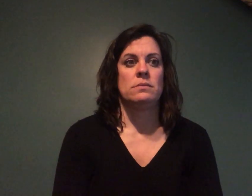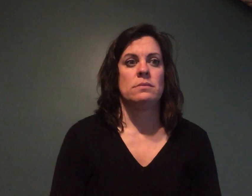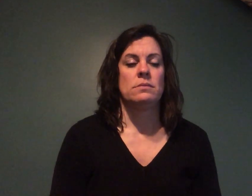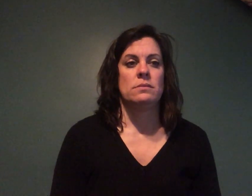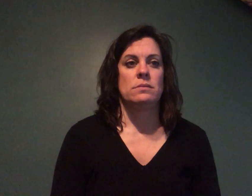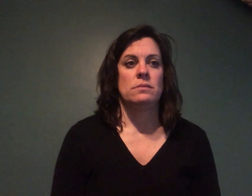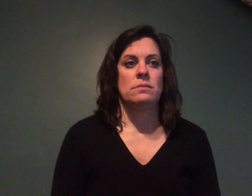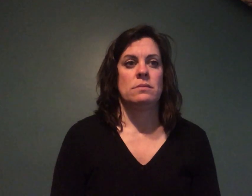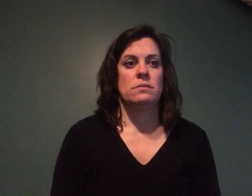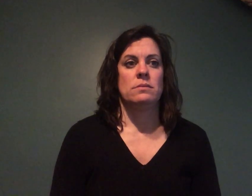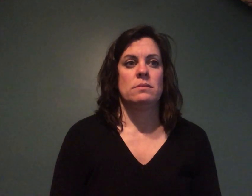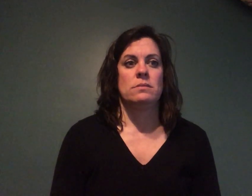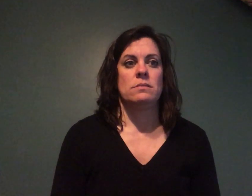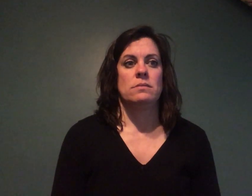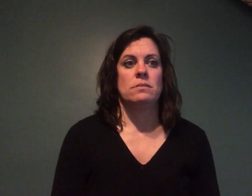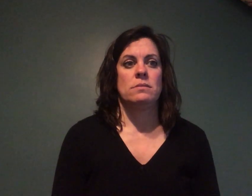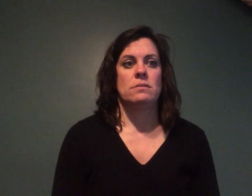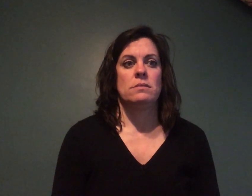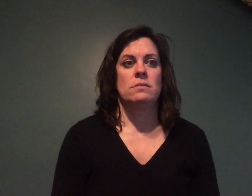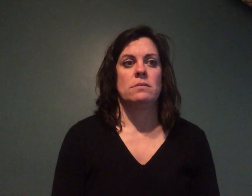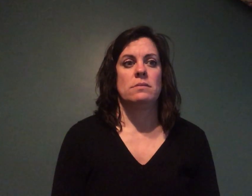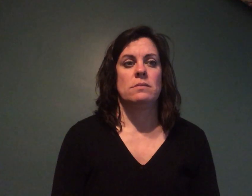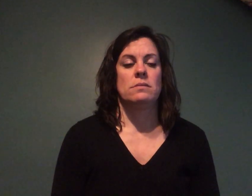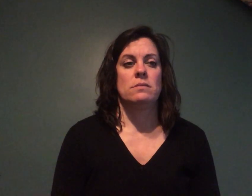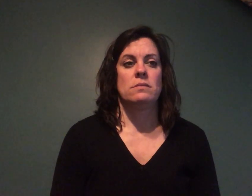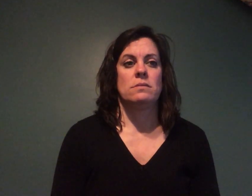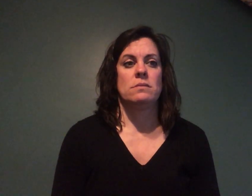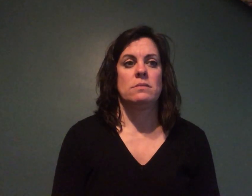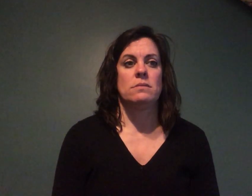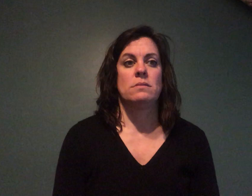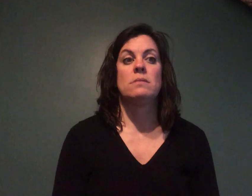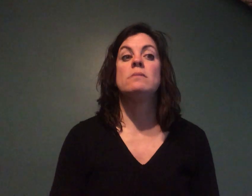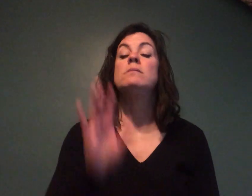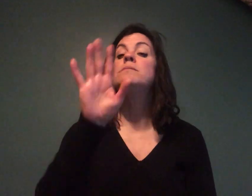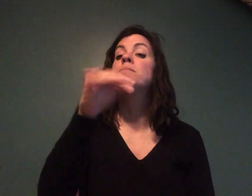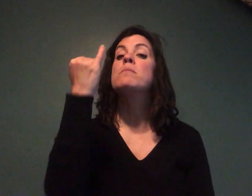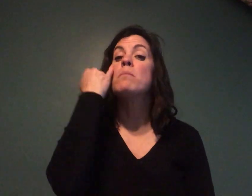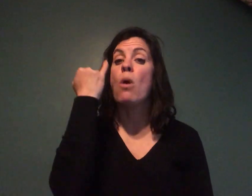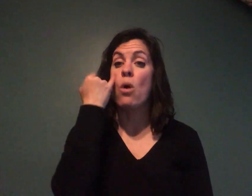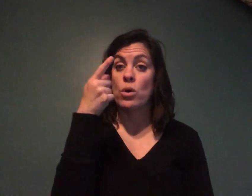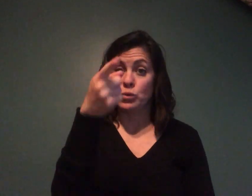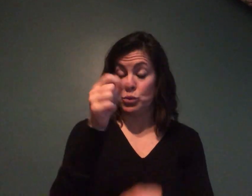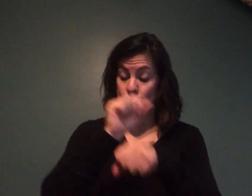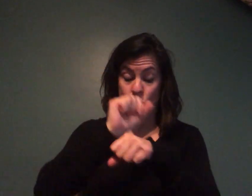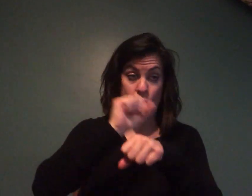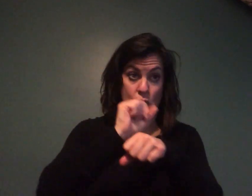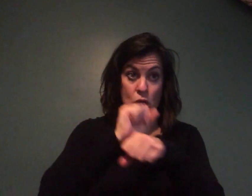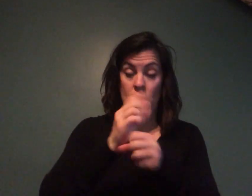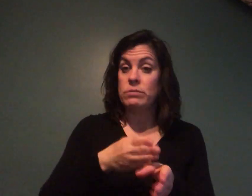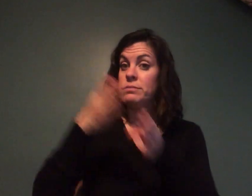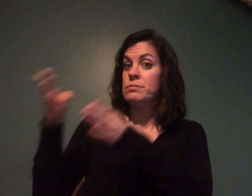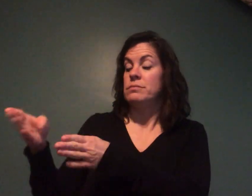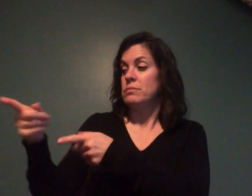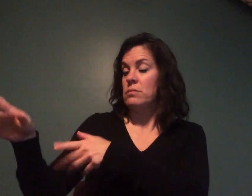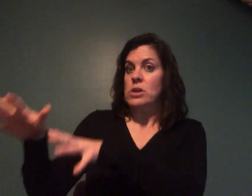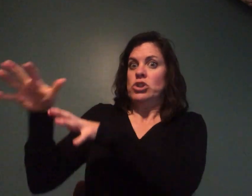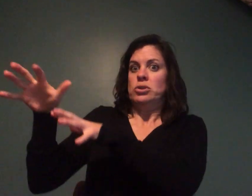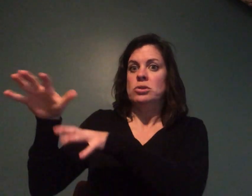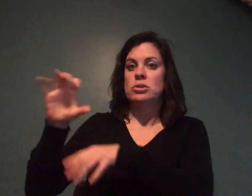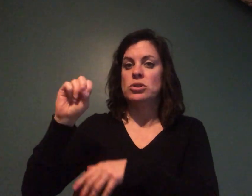action. Okay, so first thing you're going to do, obviously, is disconnect the circuit. The second thing, if you can't